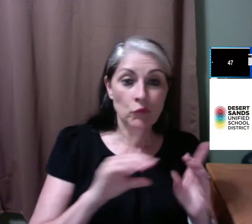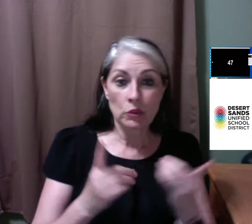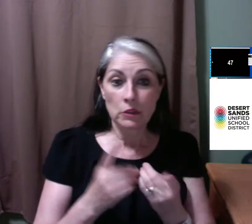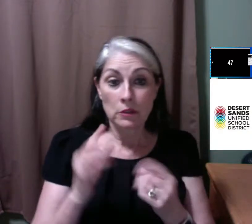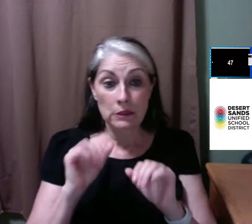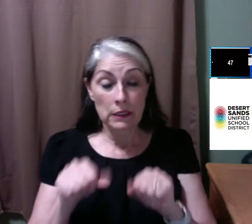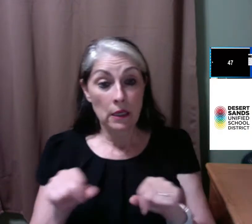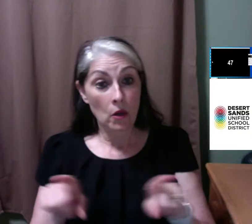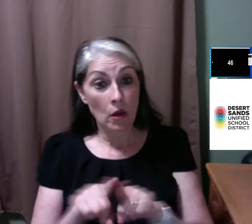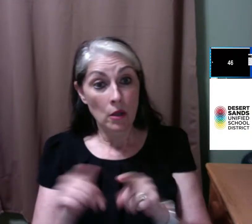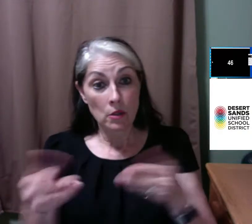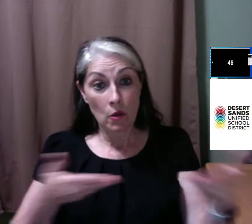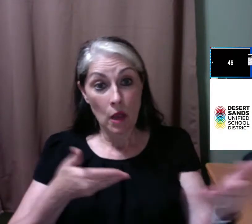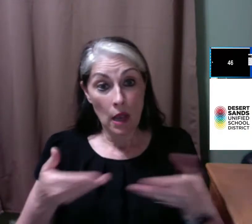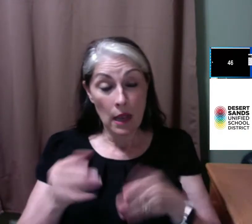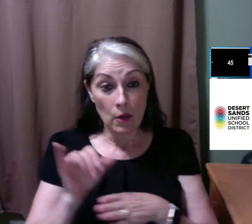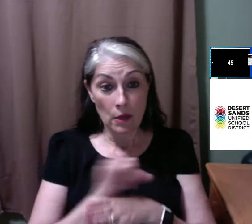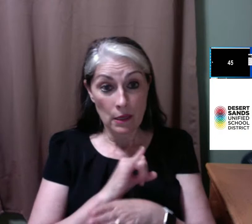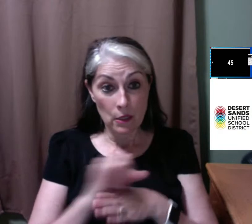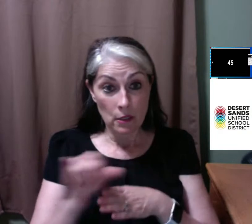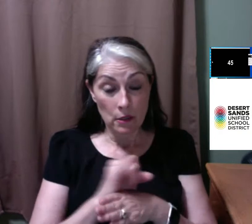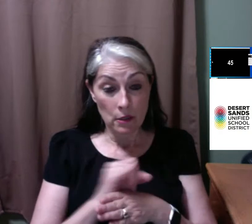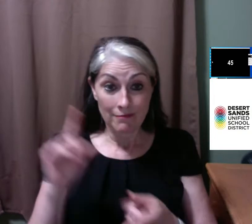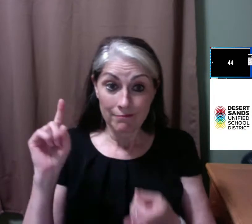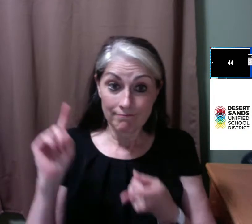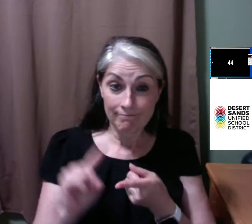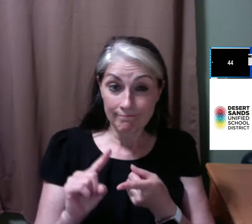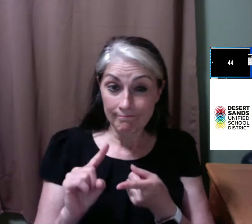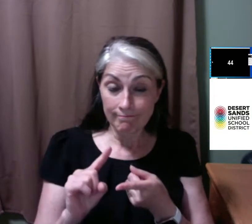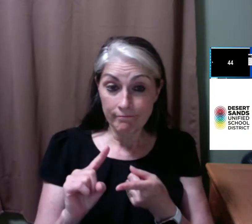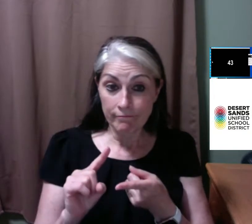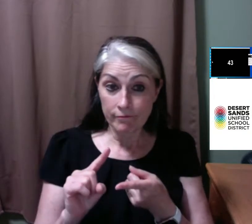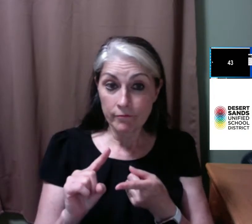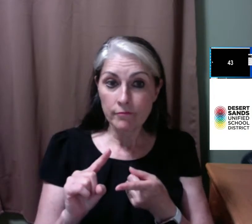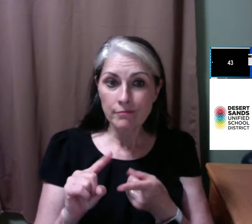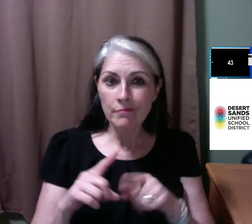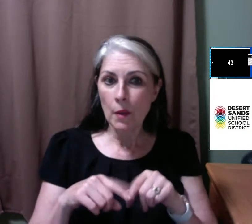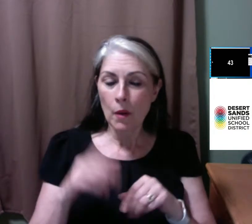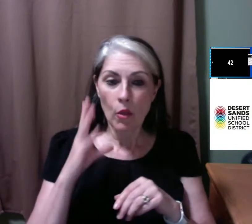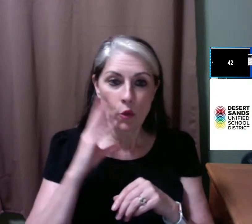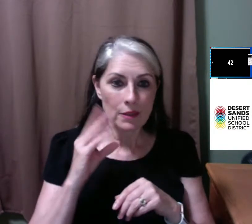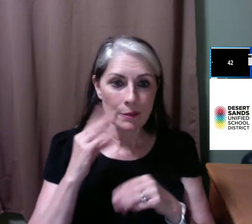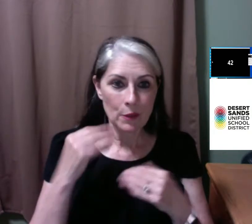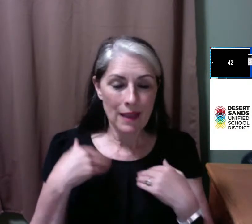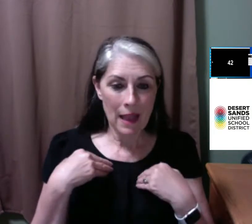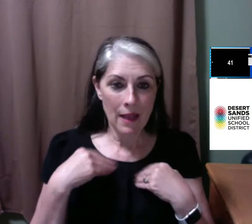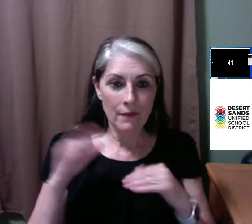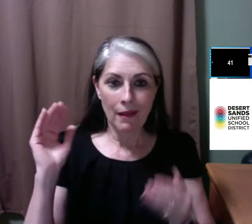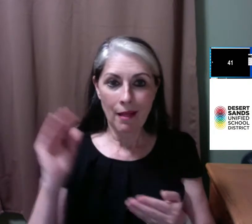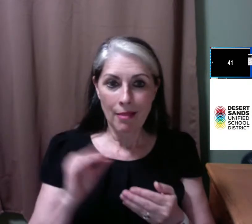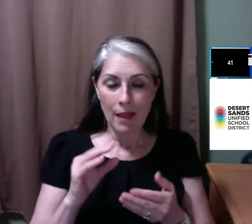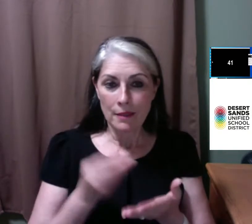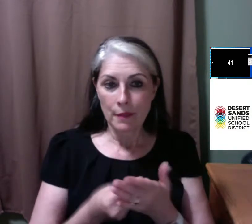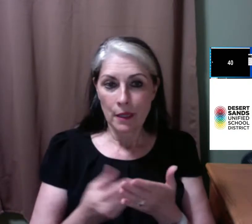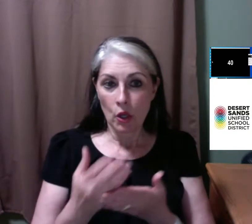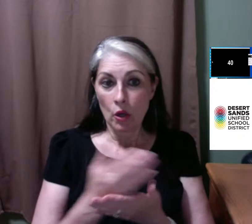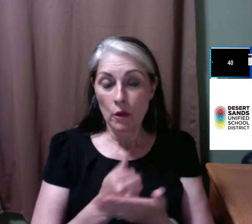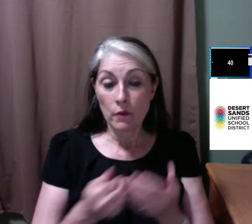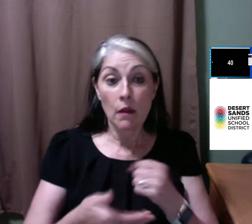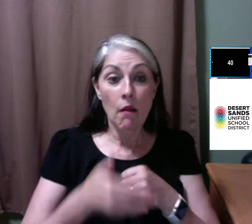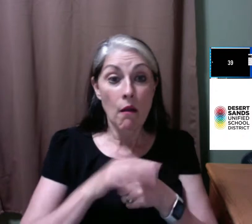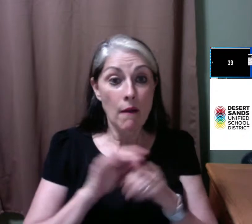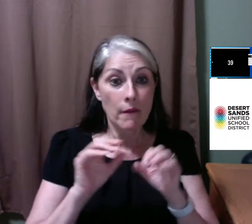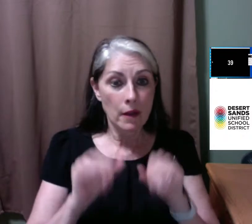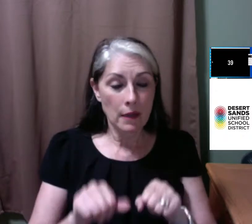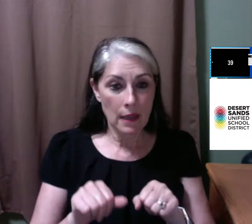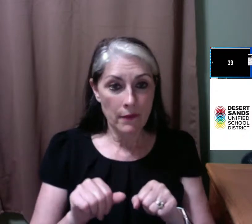We could also hire interns at a smaller, based on their experience, they would have a smaller salary, which we would be able to cover.